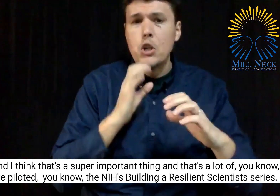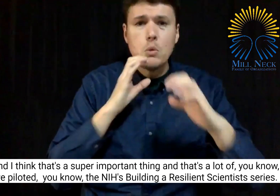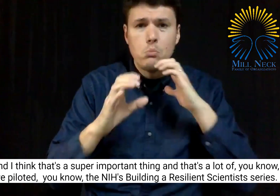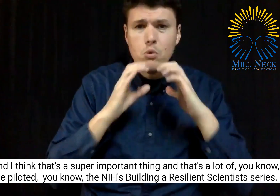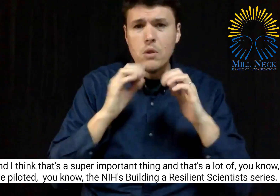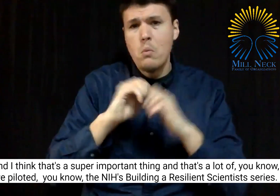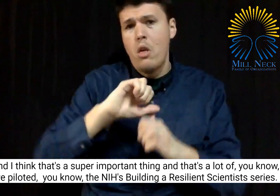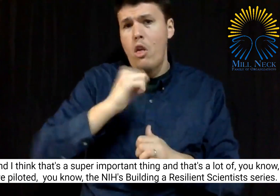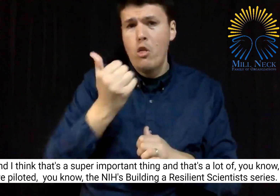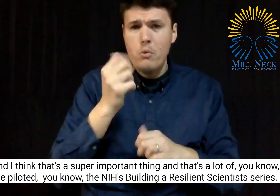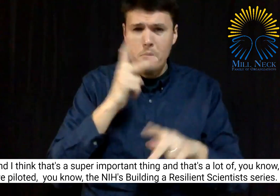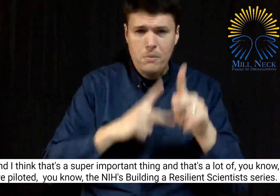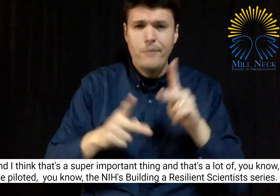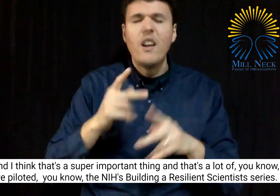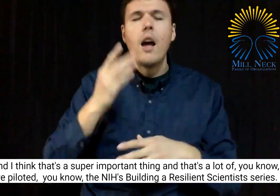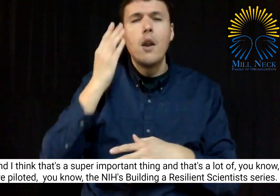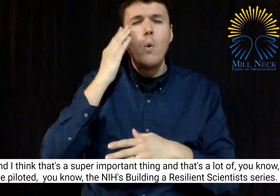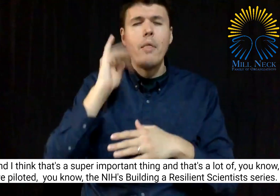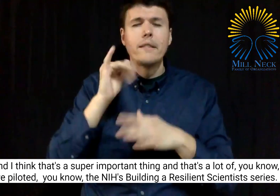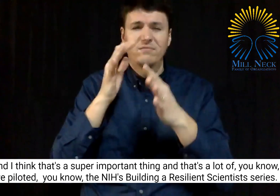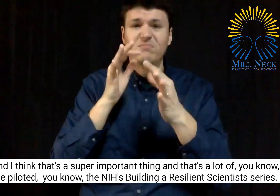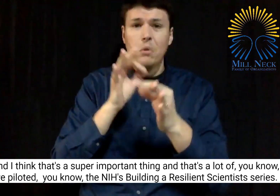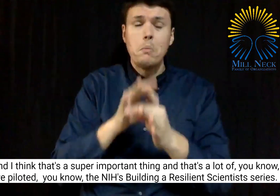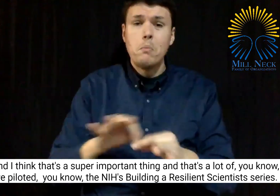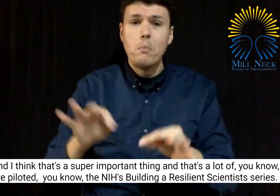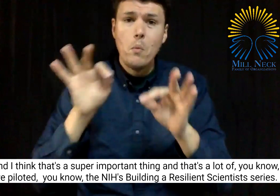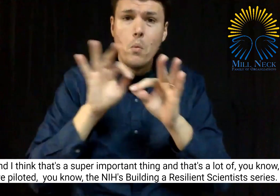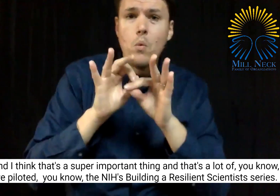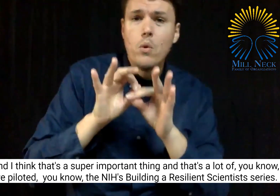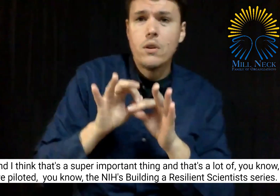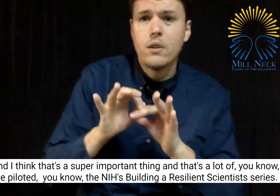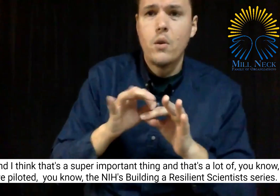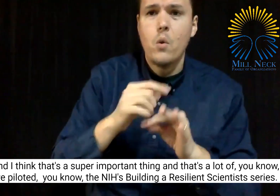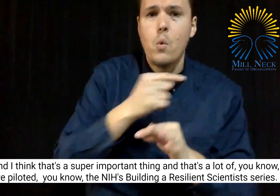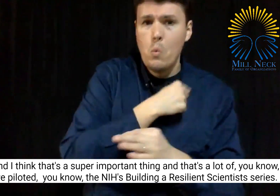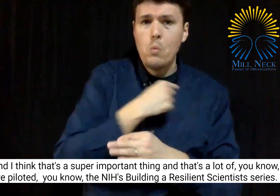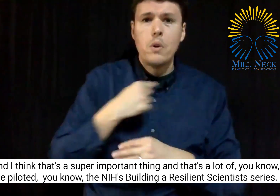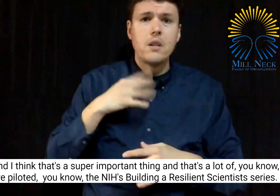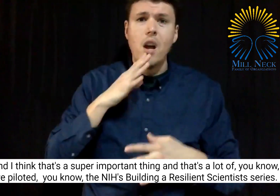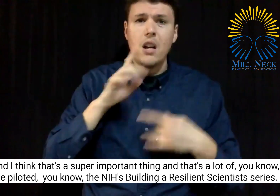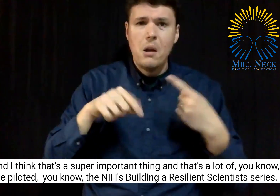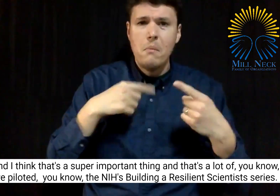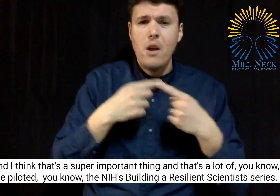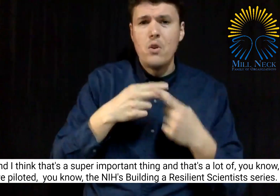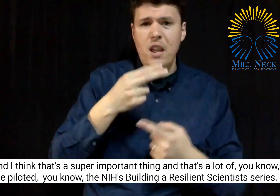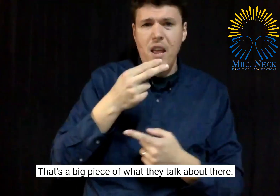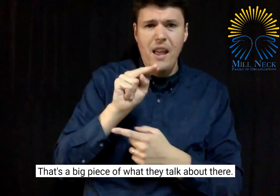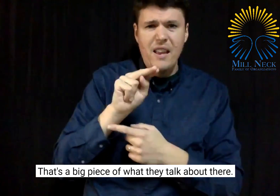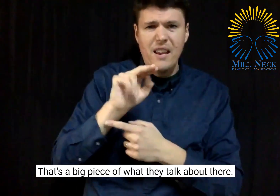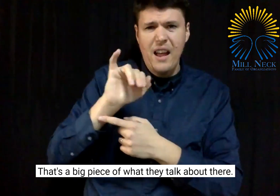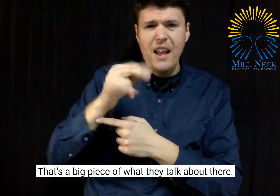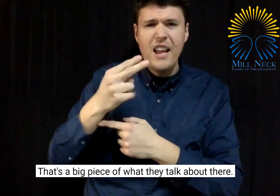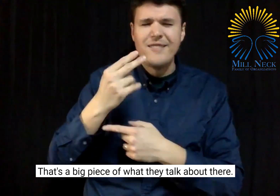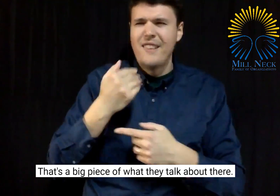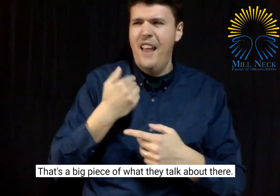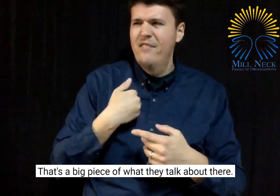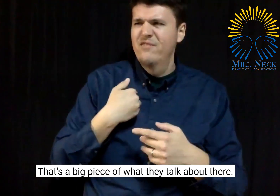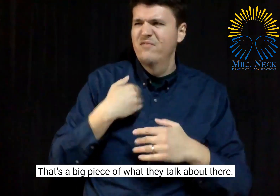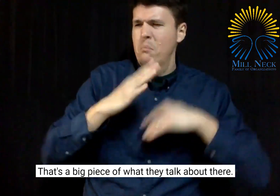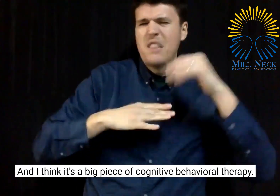that's a lot of, we piloted, the NIH's Building a Resilient Scientist series. That's a big piece of what they talk about there. And I